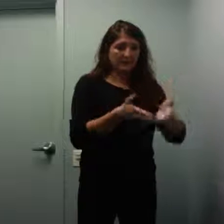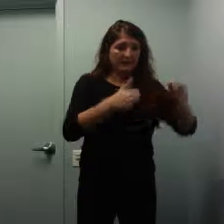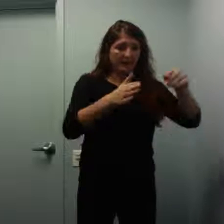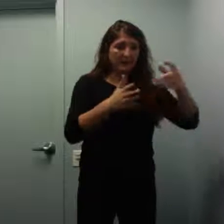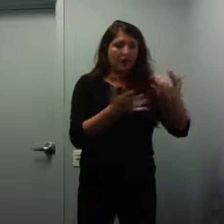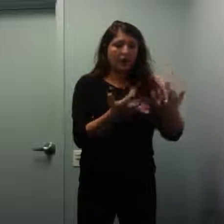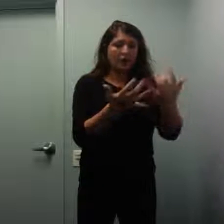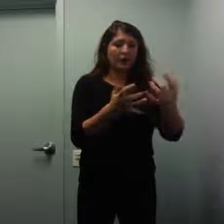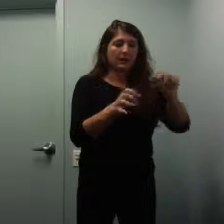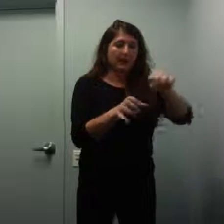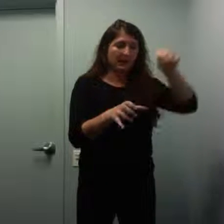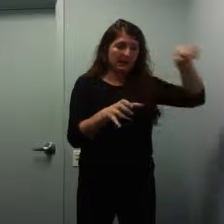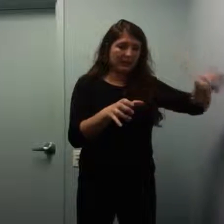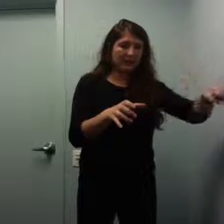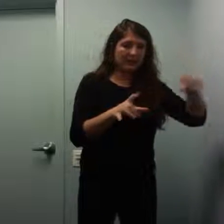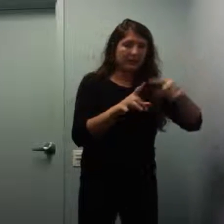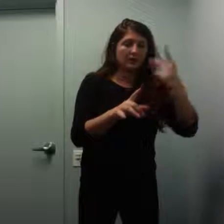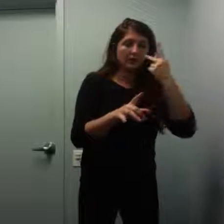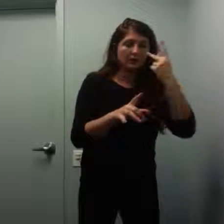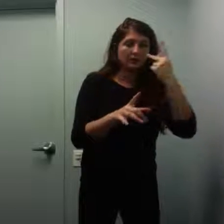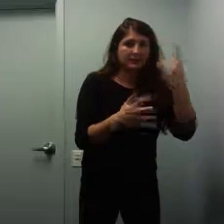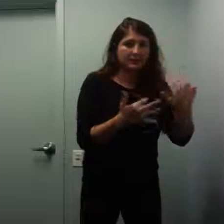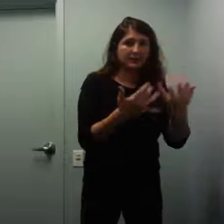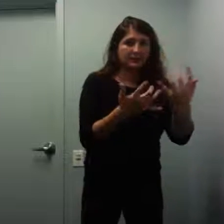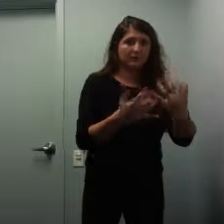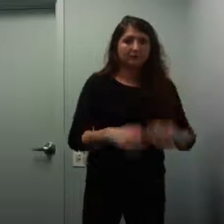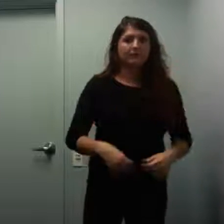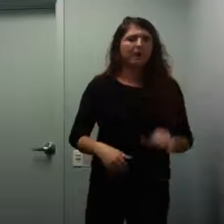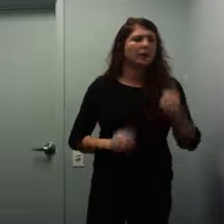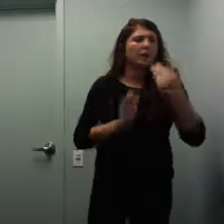Another really good example you've all experienced.